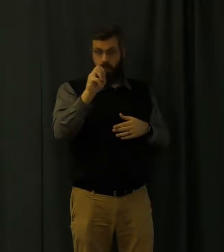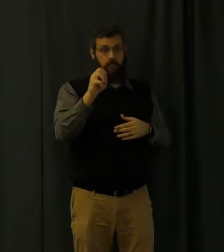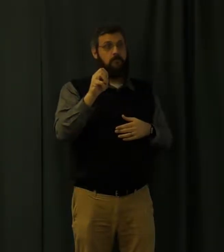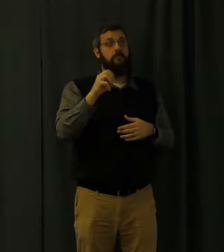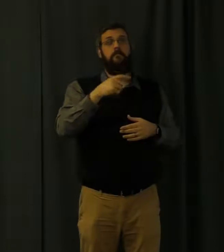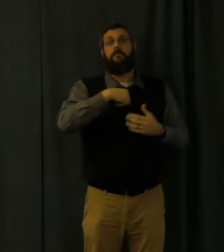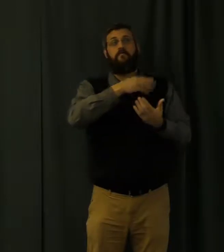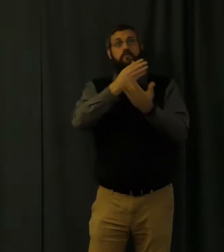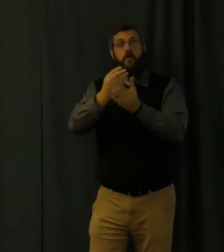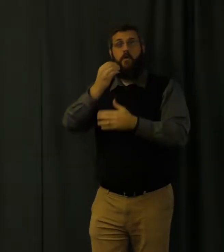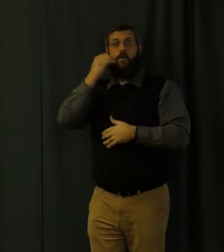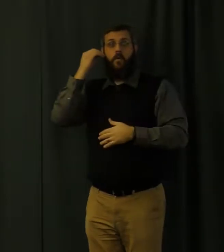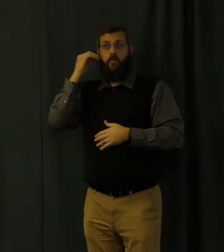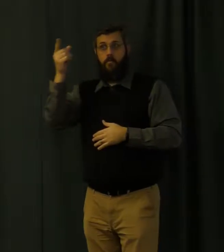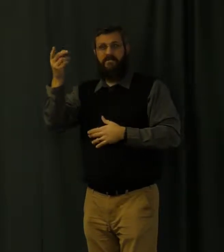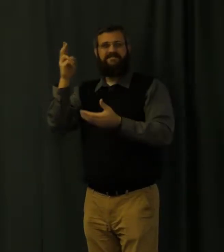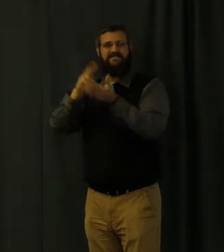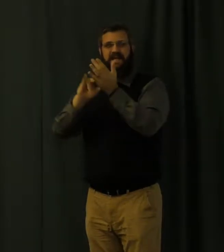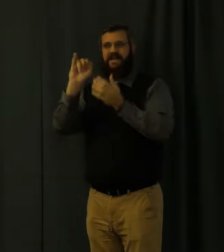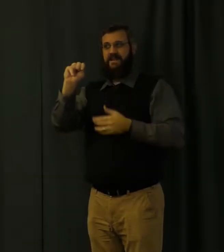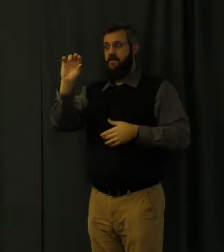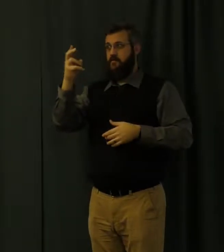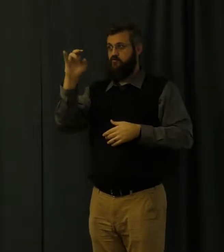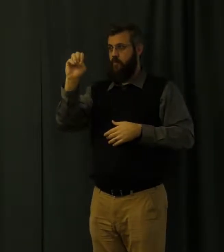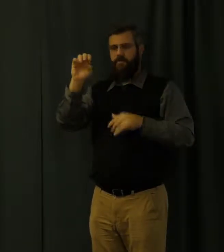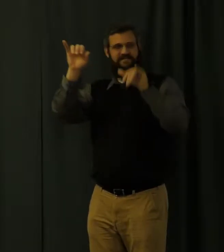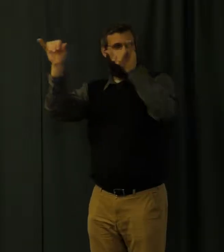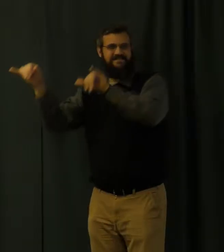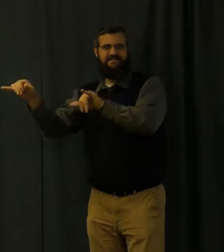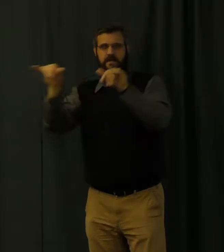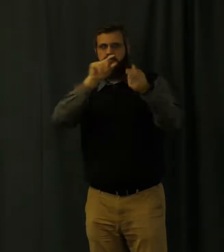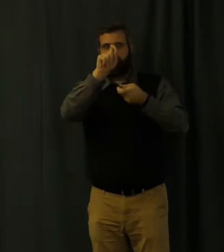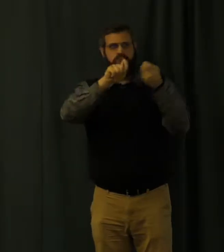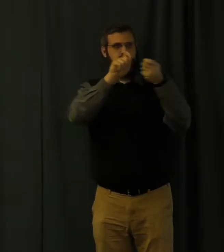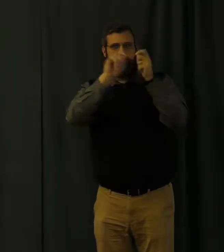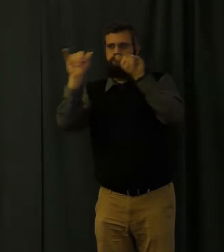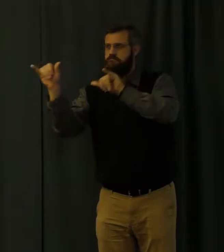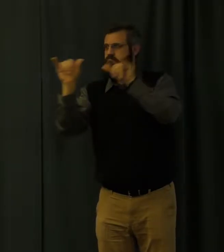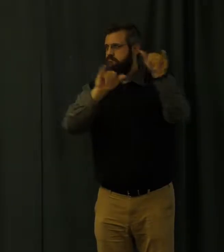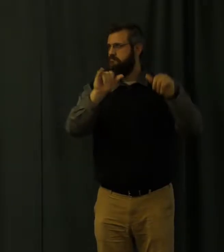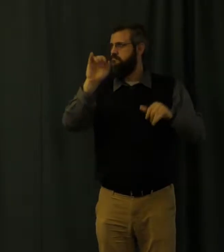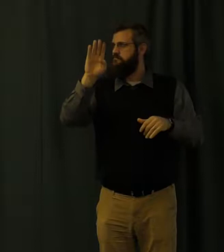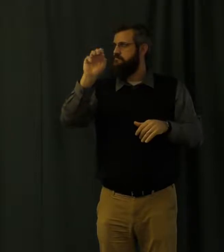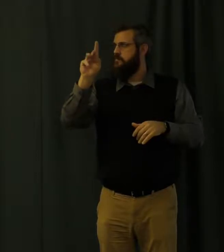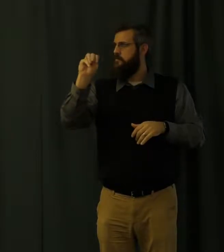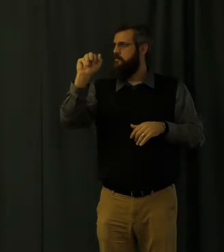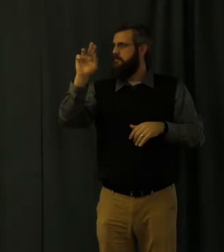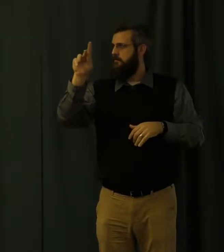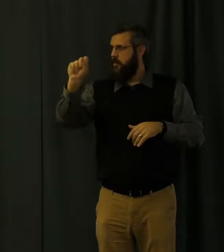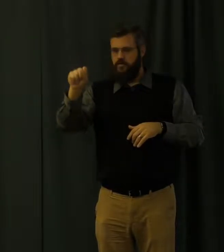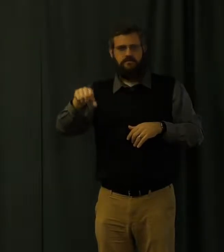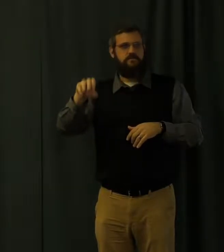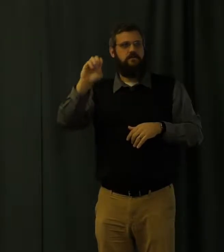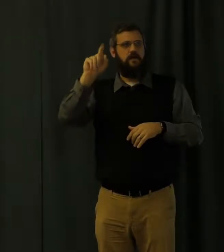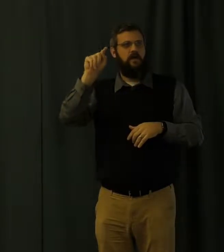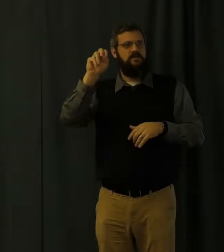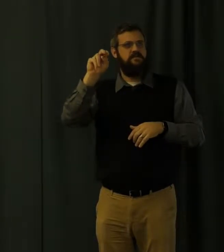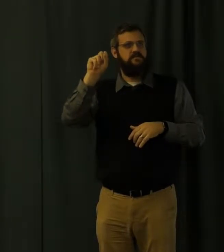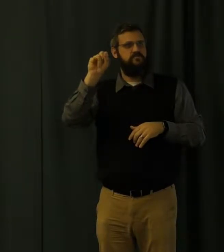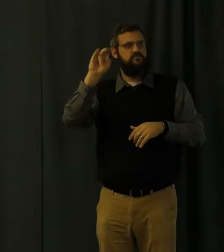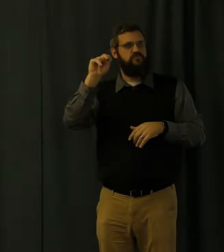go home and sign into my work Chrome, it's going to be identical, okay, as far as bookmarks and Chrome extensions. So my